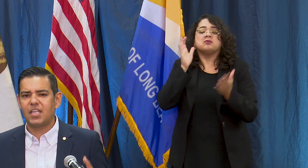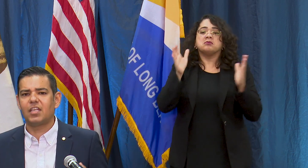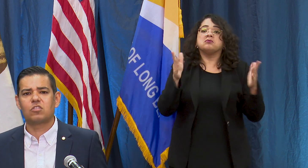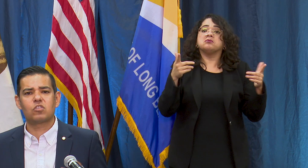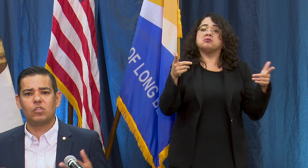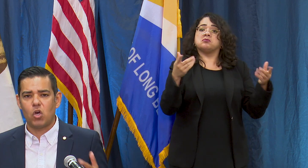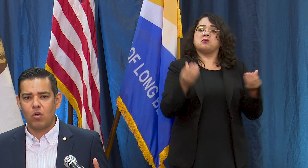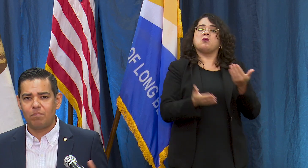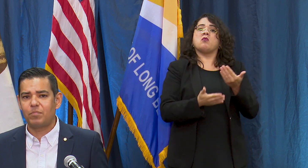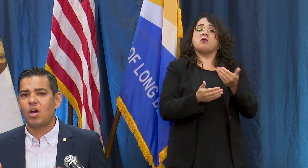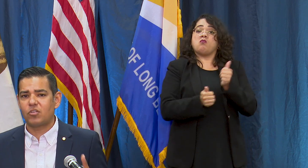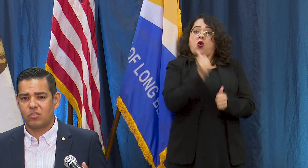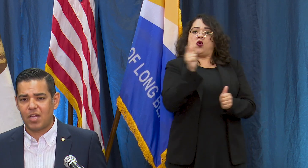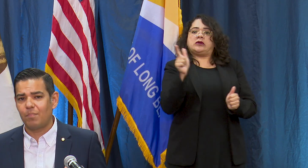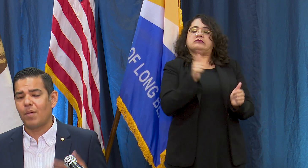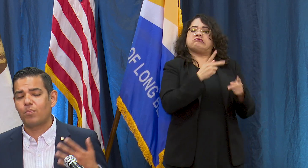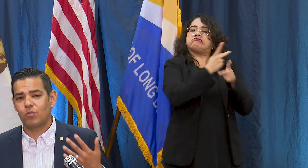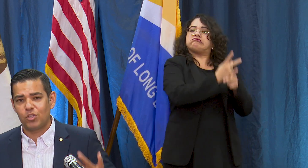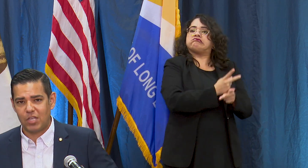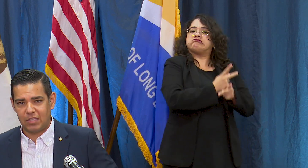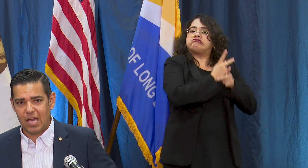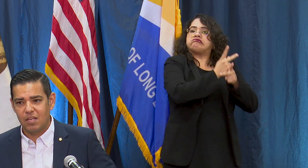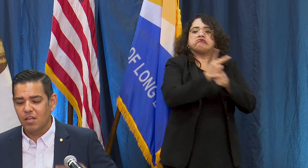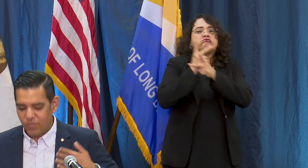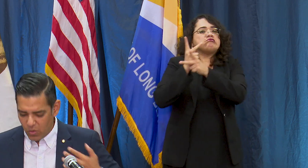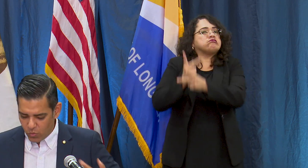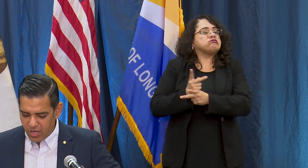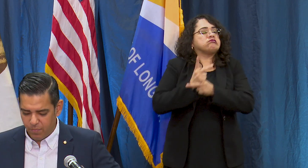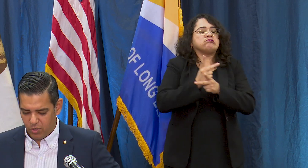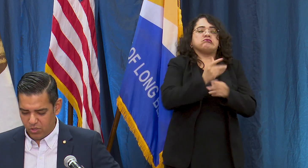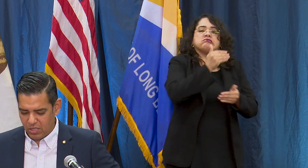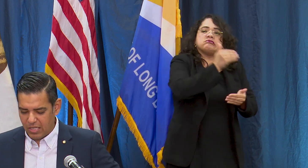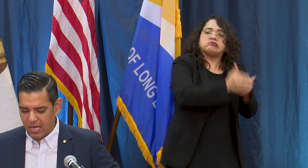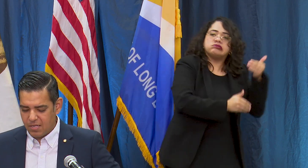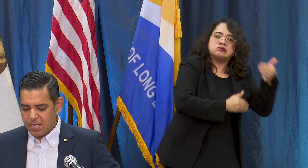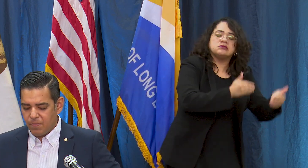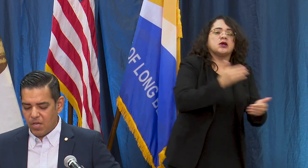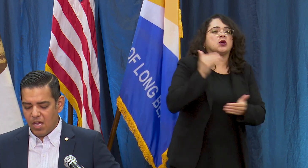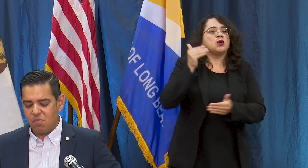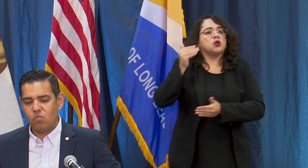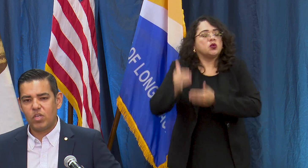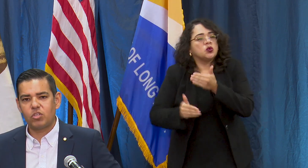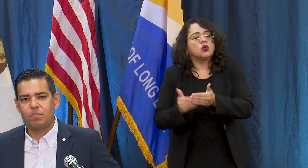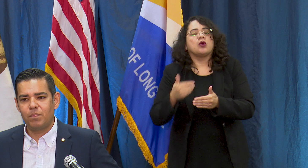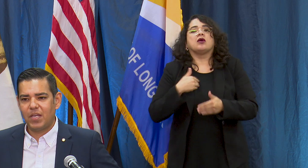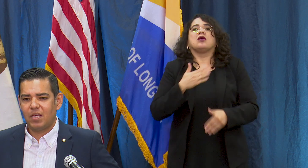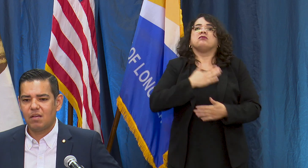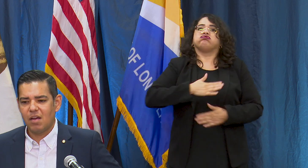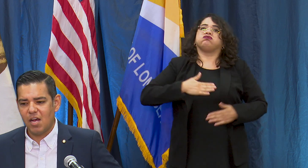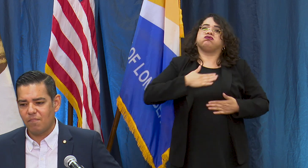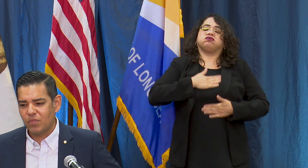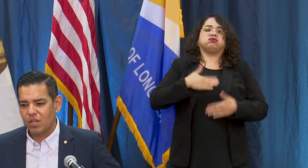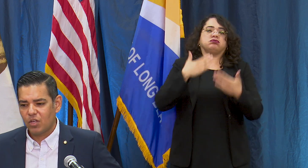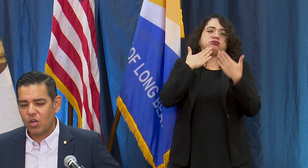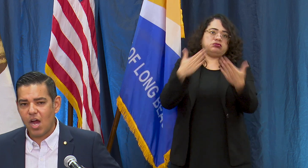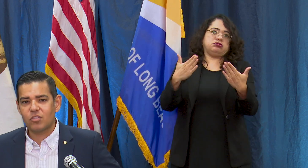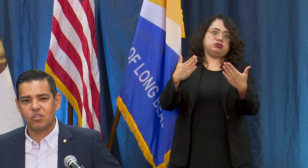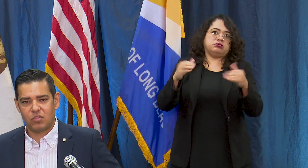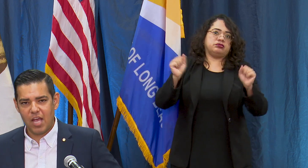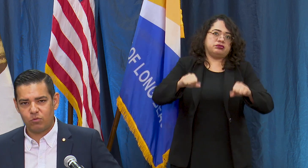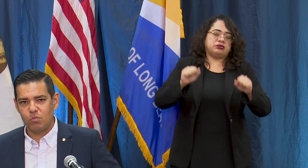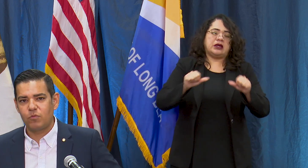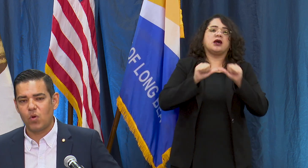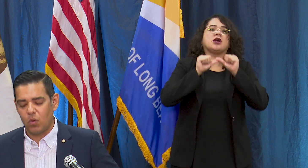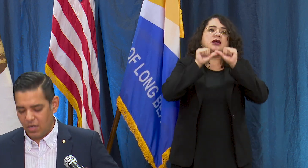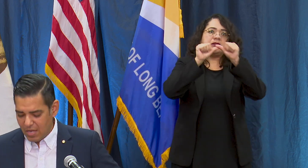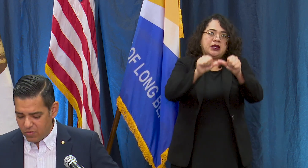they are taking it slow and cautious, and I appreciate that, and we appreciate that. We should be